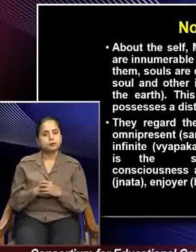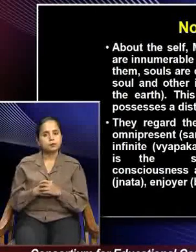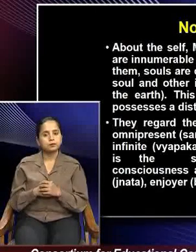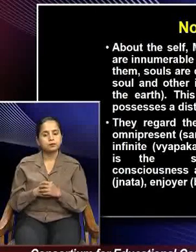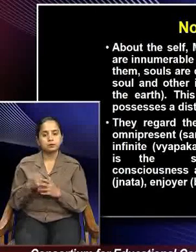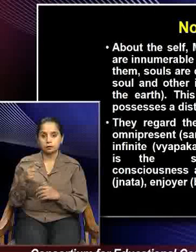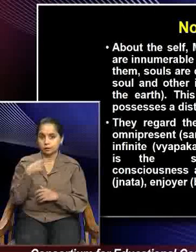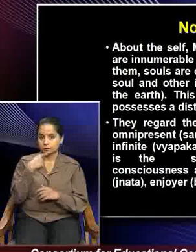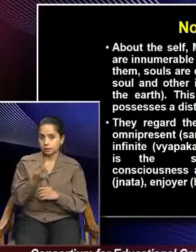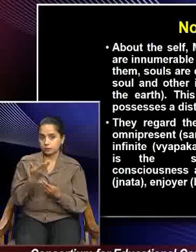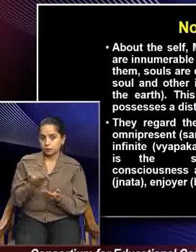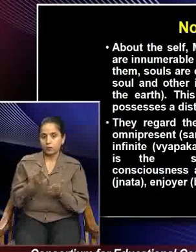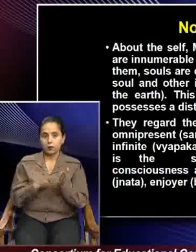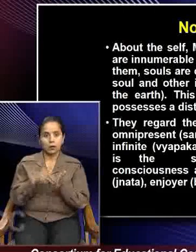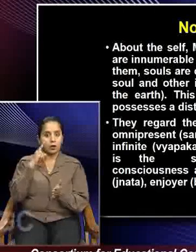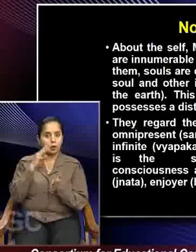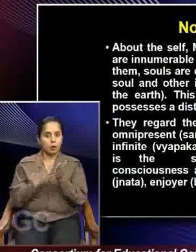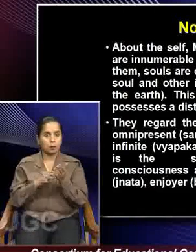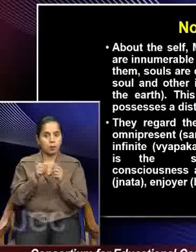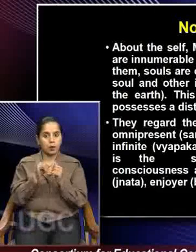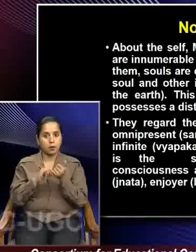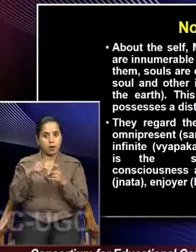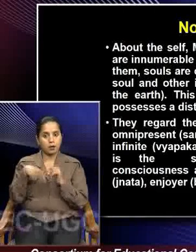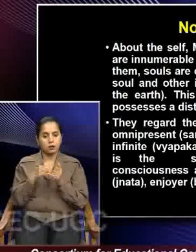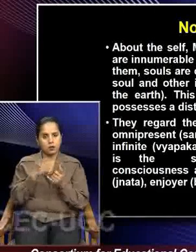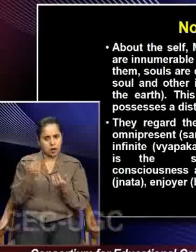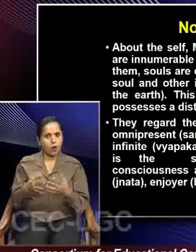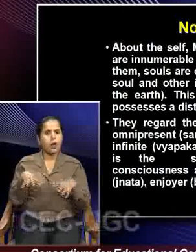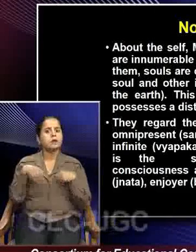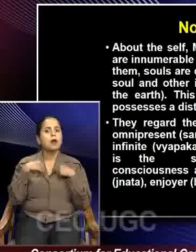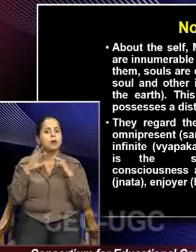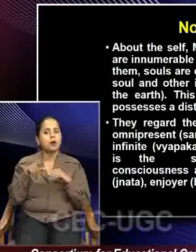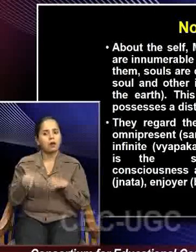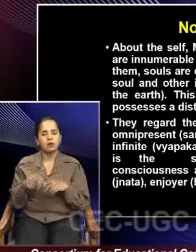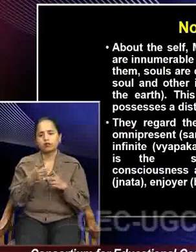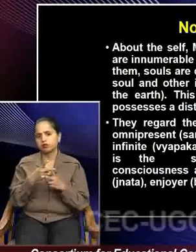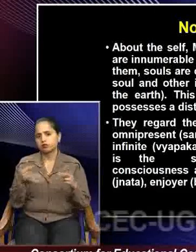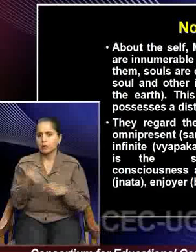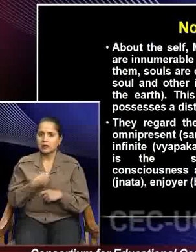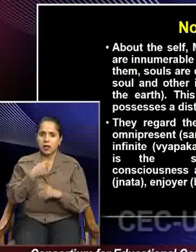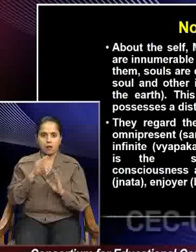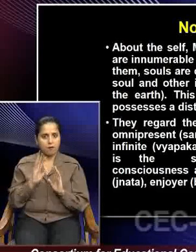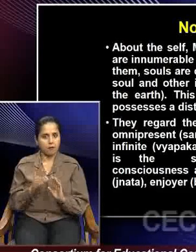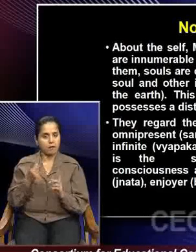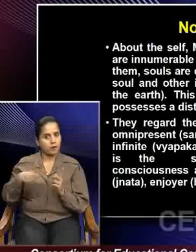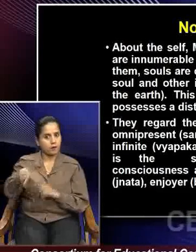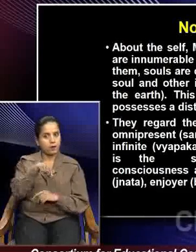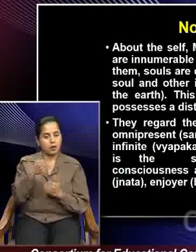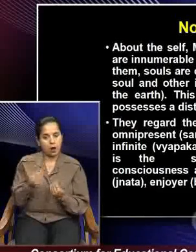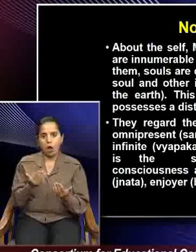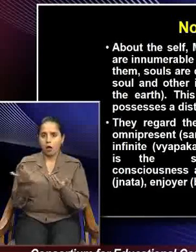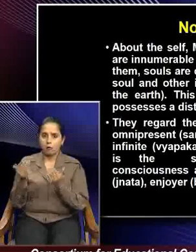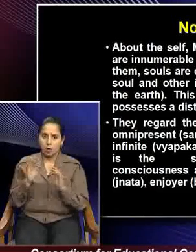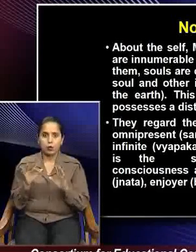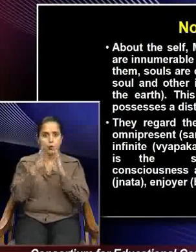So, Mīmāṃsakas, they are accepting that there are innumerable selves that are existing in